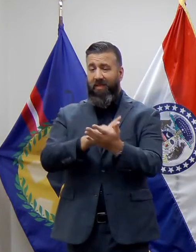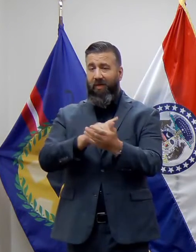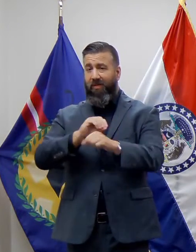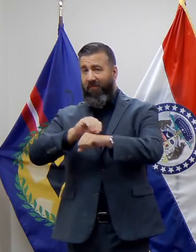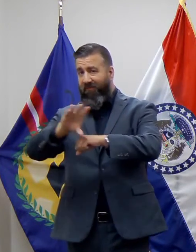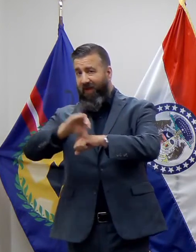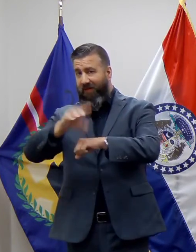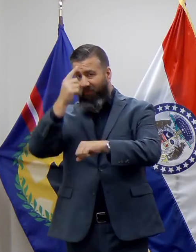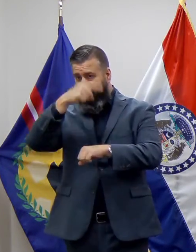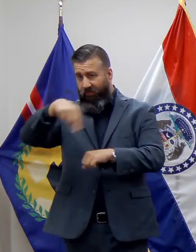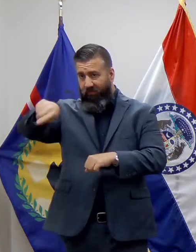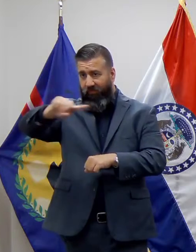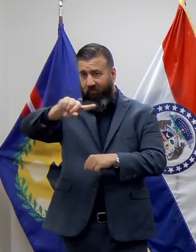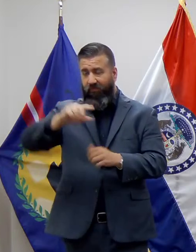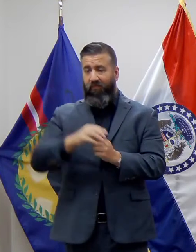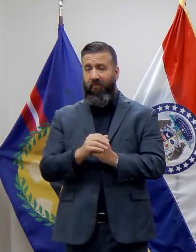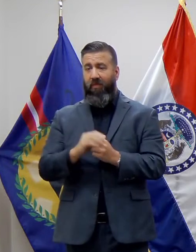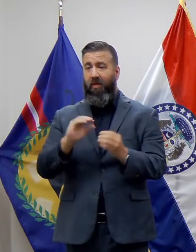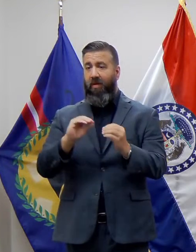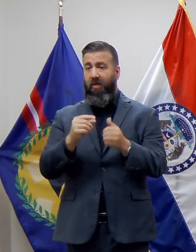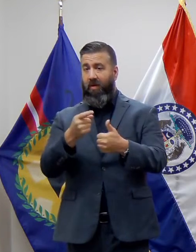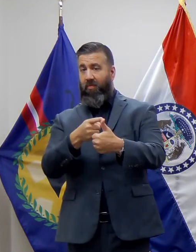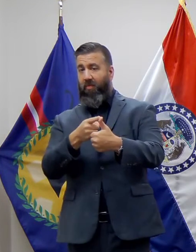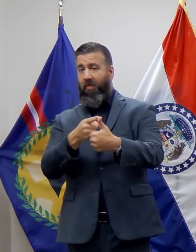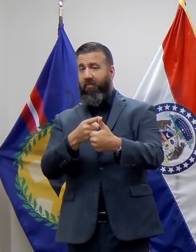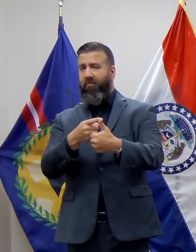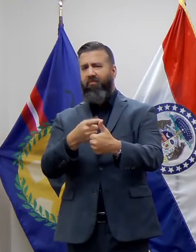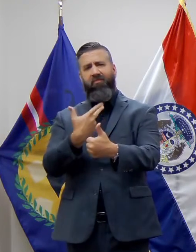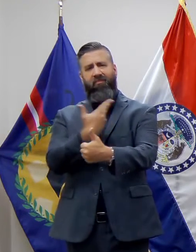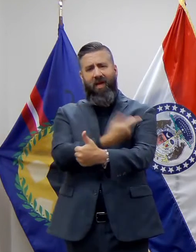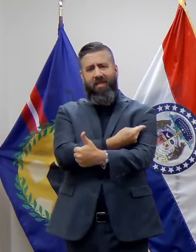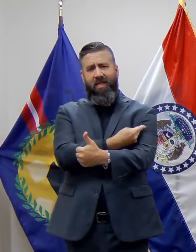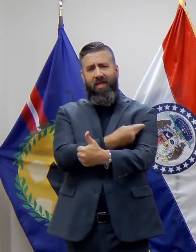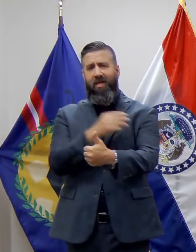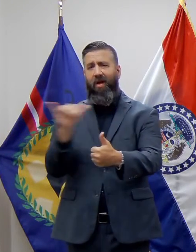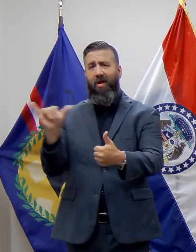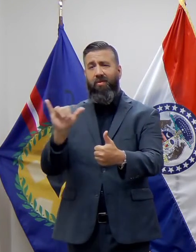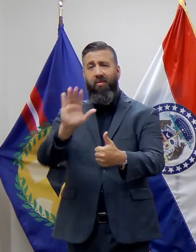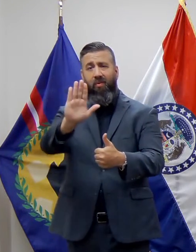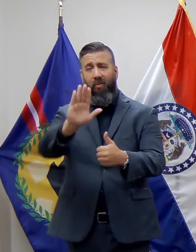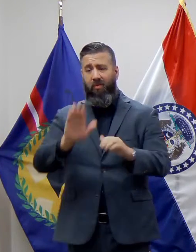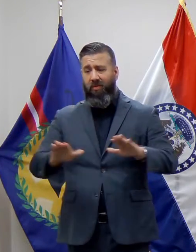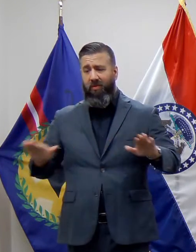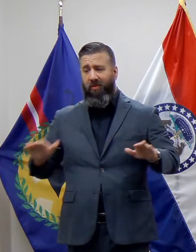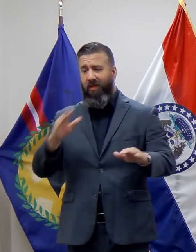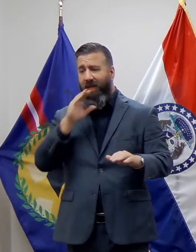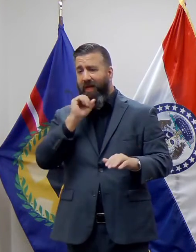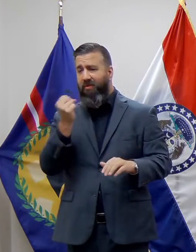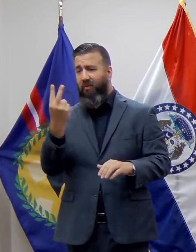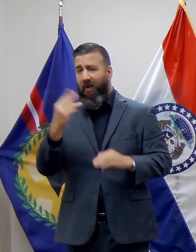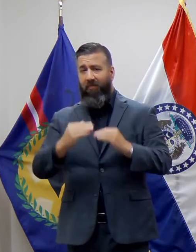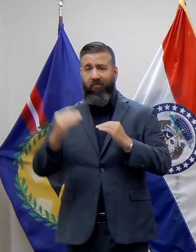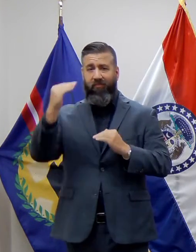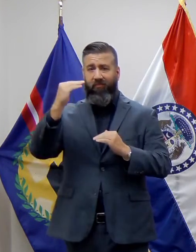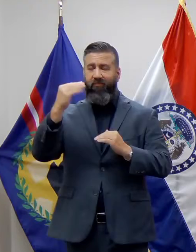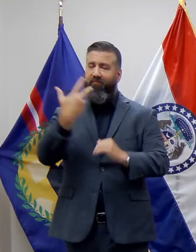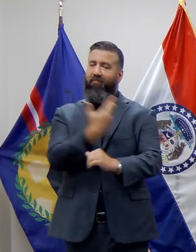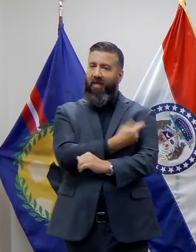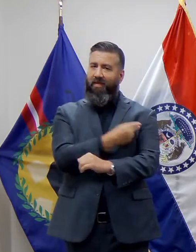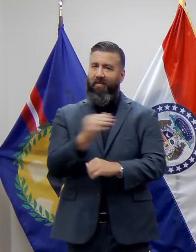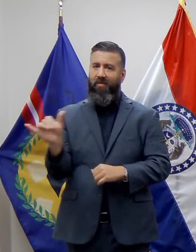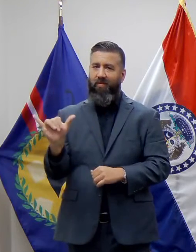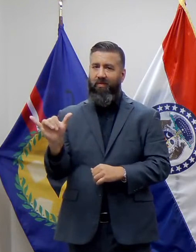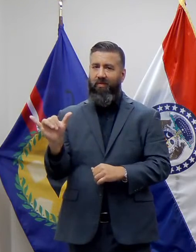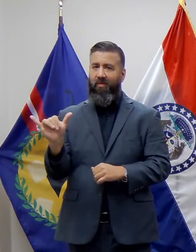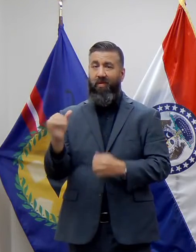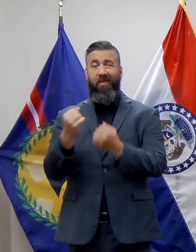parents. Number one, get vaccinated, and get your children age 12 and older vaccinated too. Vaccinations are safe,